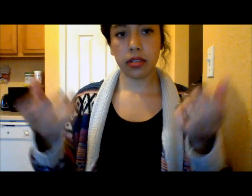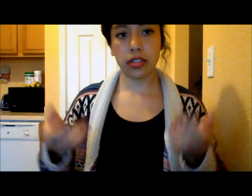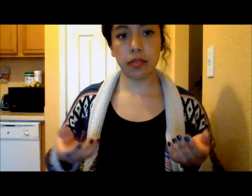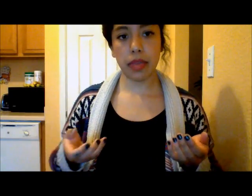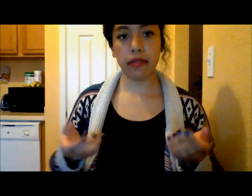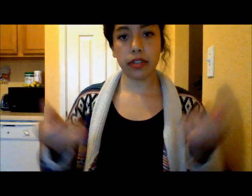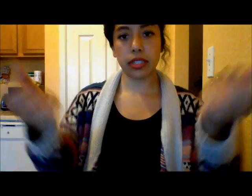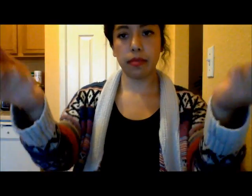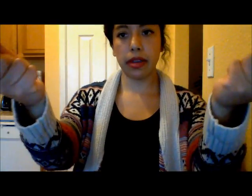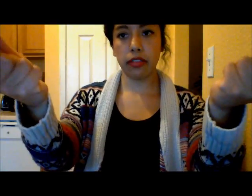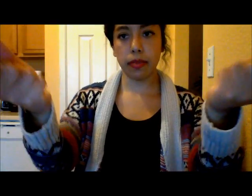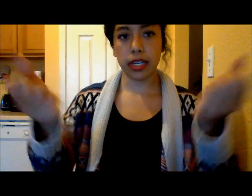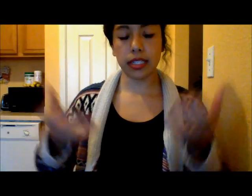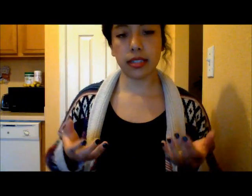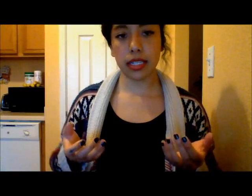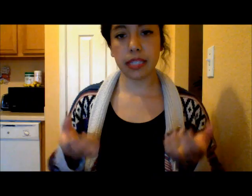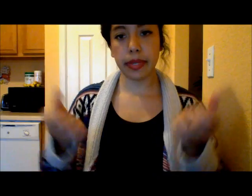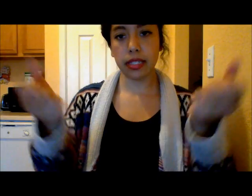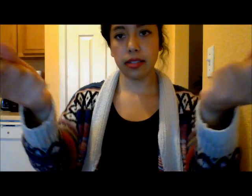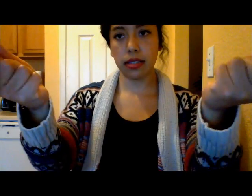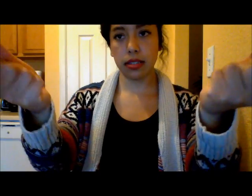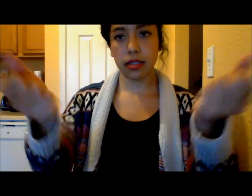to pay for everybody's expenses.